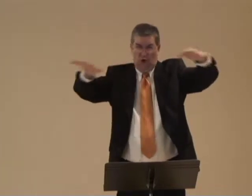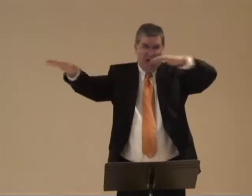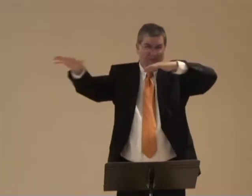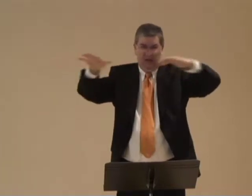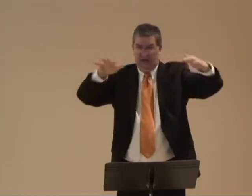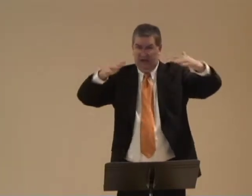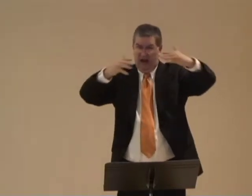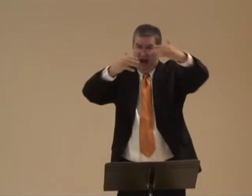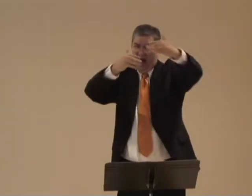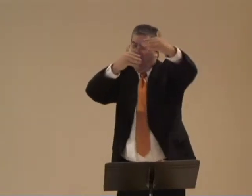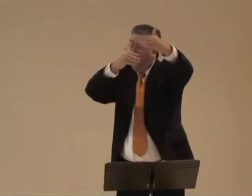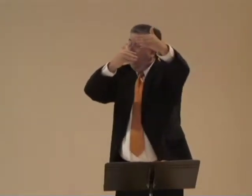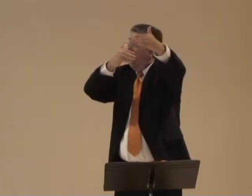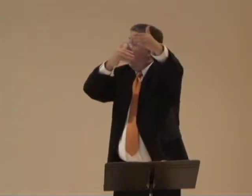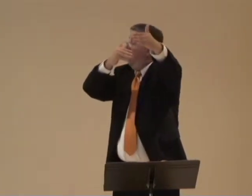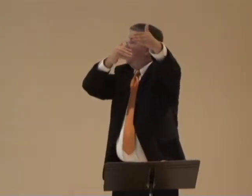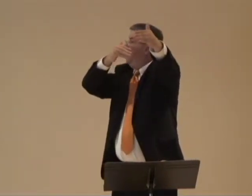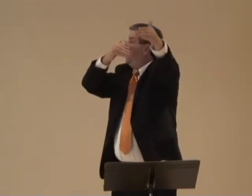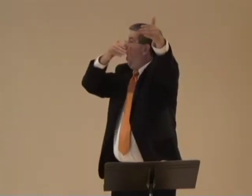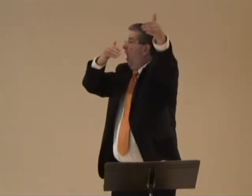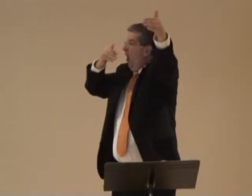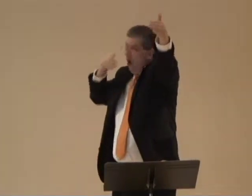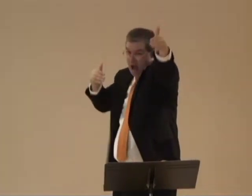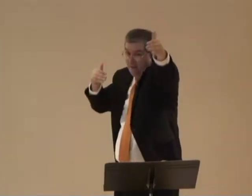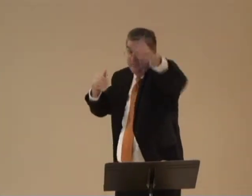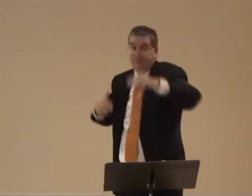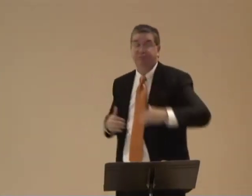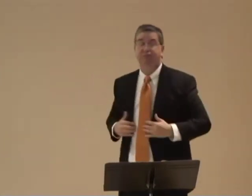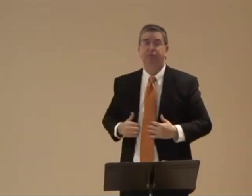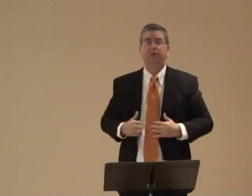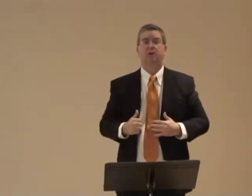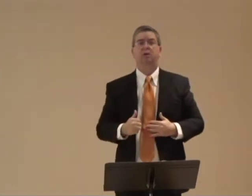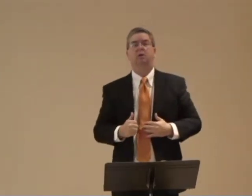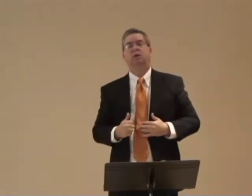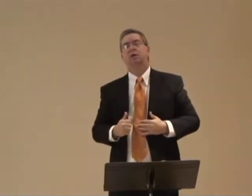a place where they could go no further. There was the Red Sea there before them.